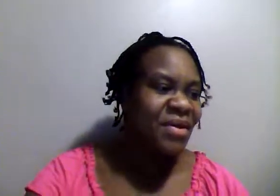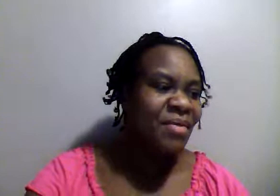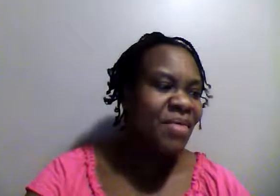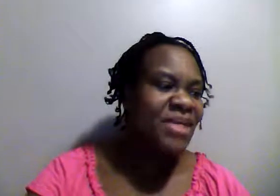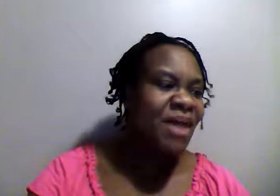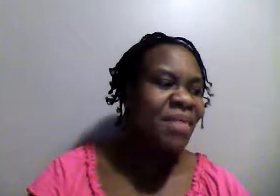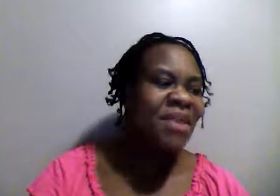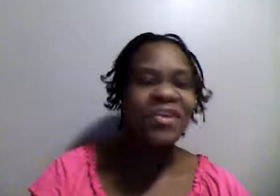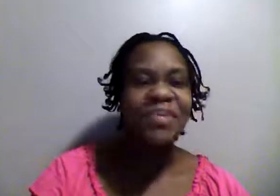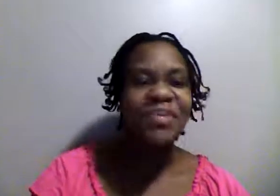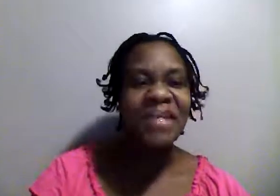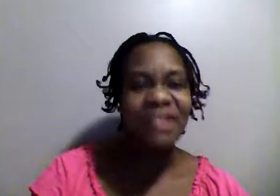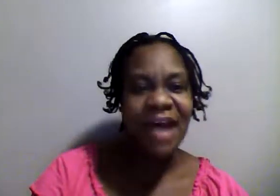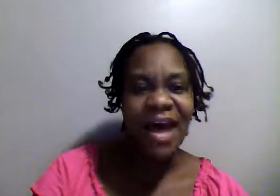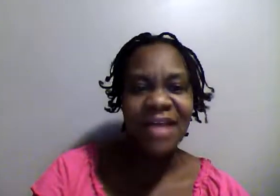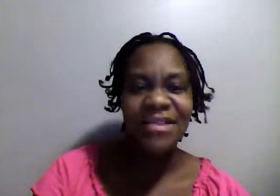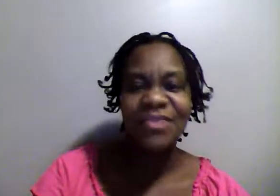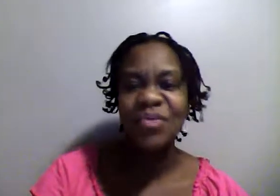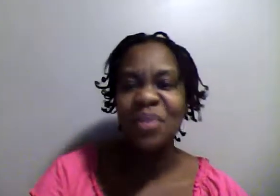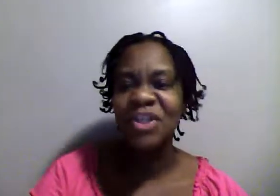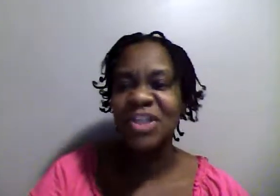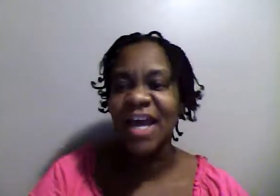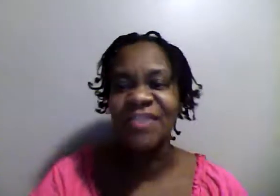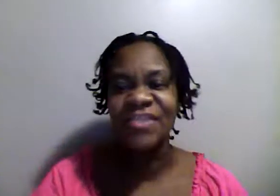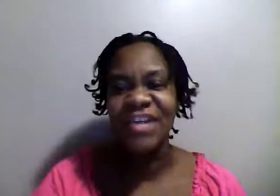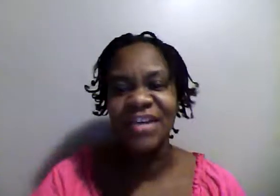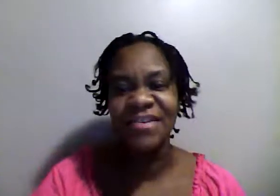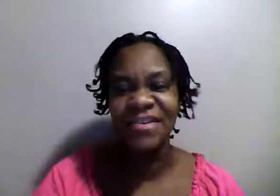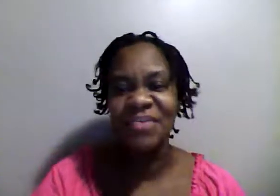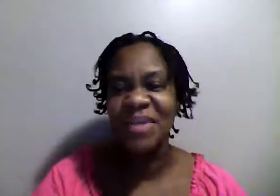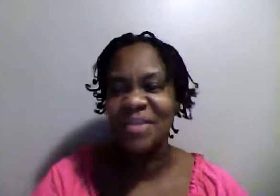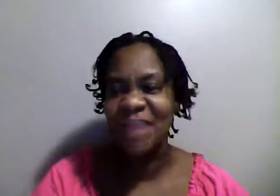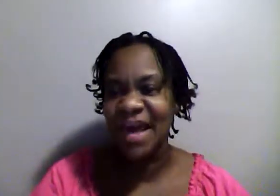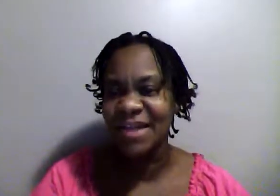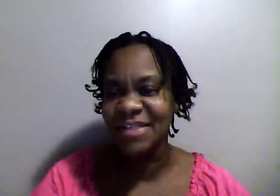what happens if your tomato has too much nitrogen, your tomato plant?